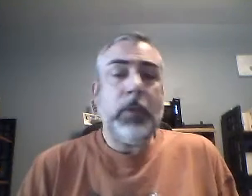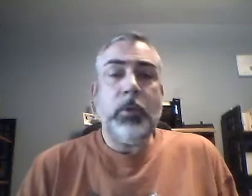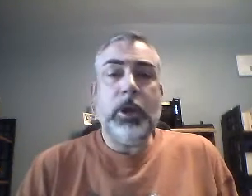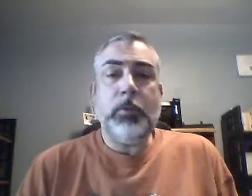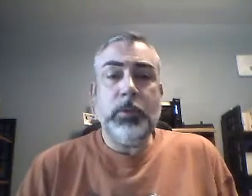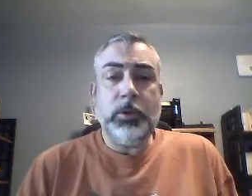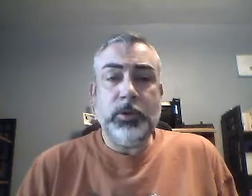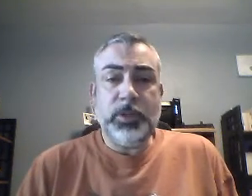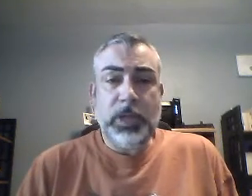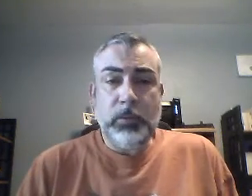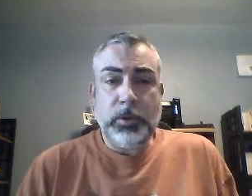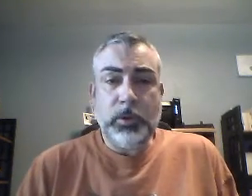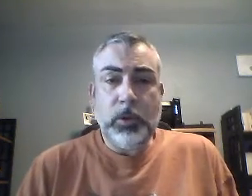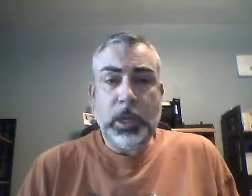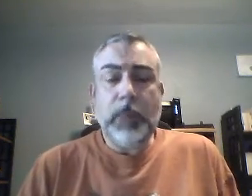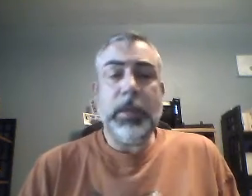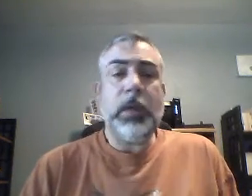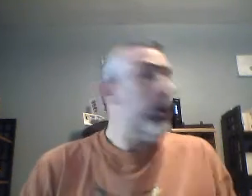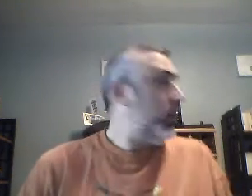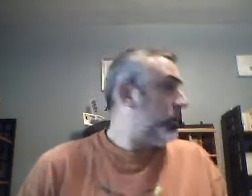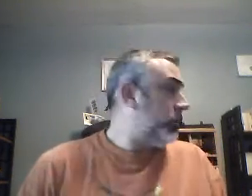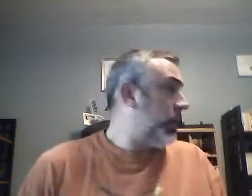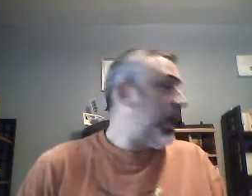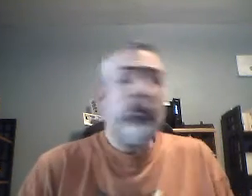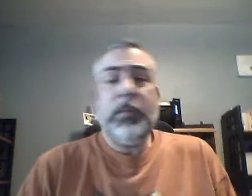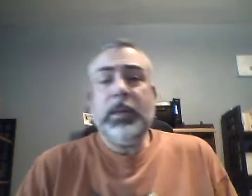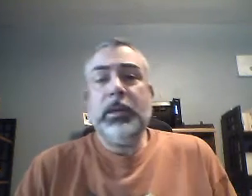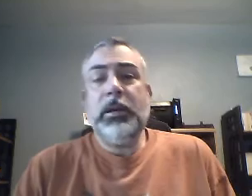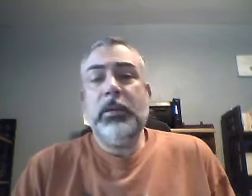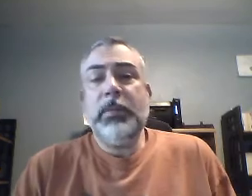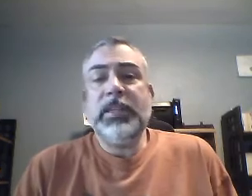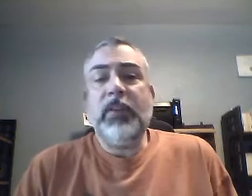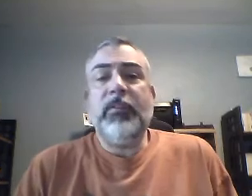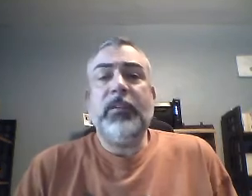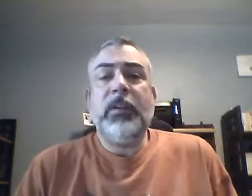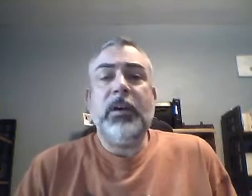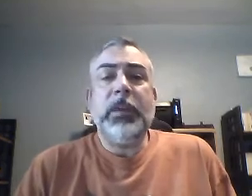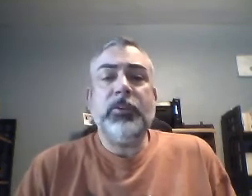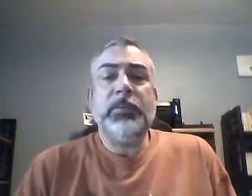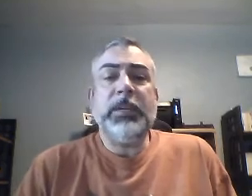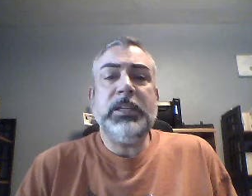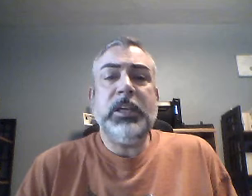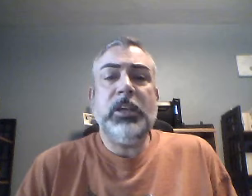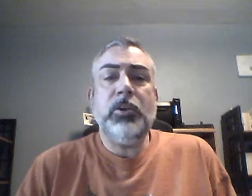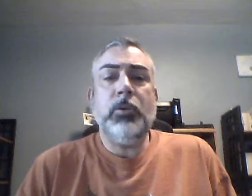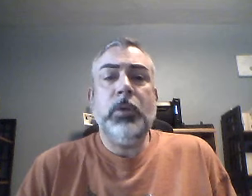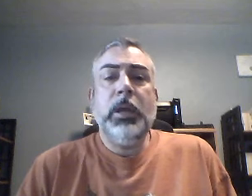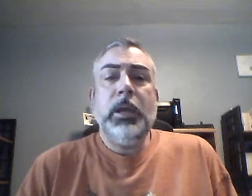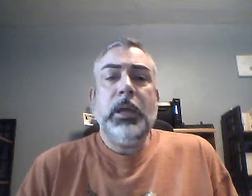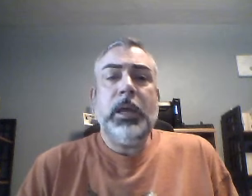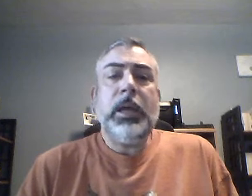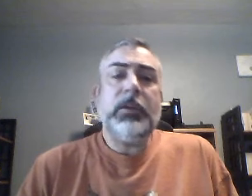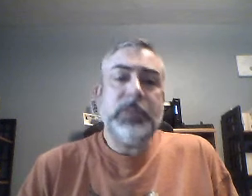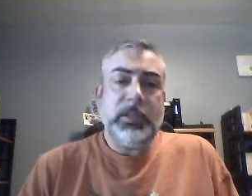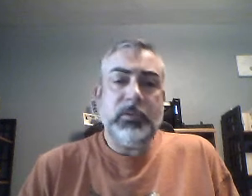will help you understand what we're talking about. So the acronym itself, LGBTQ. L stands for